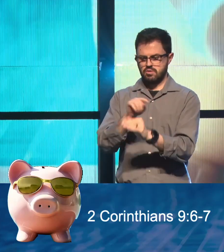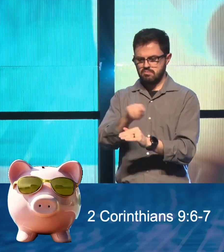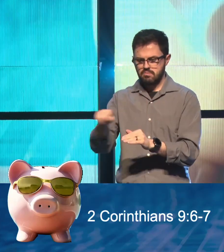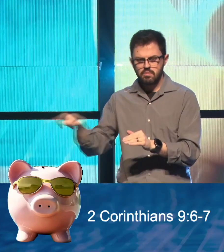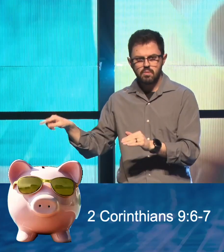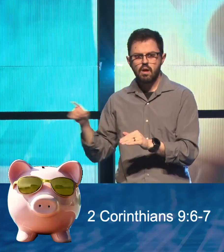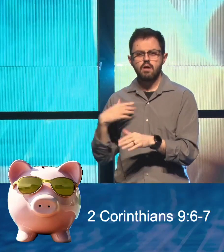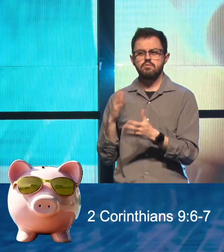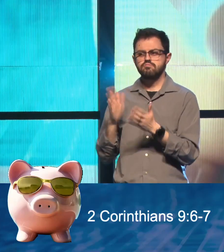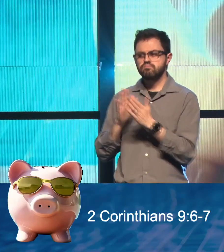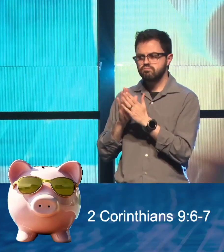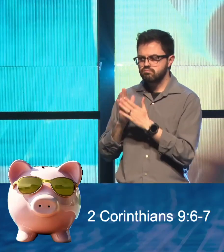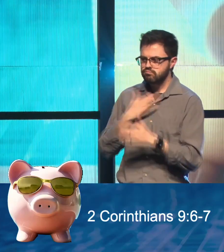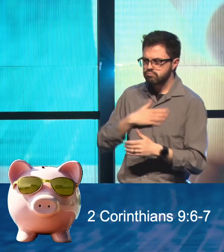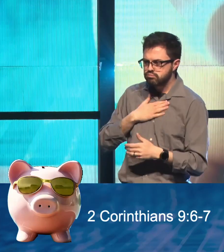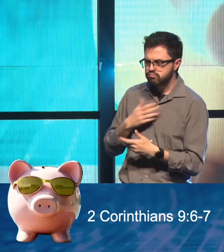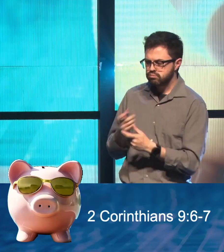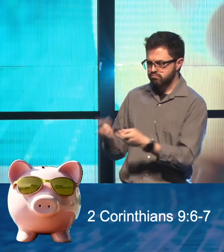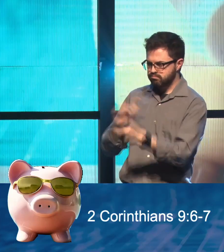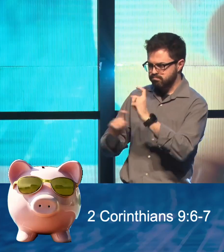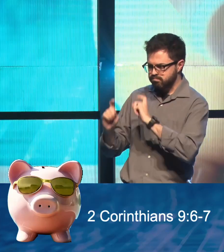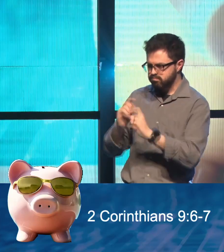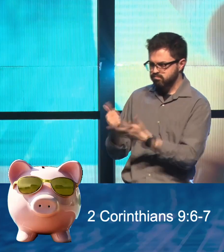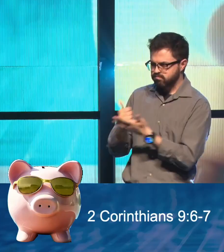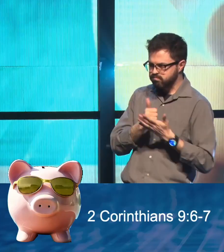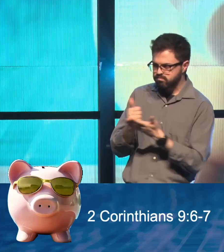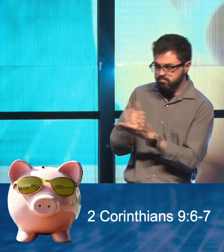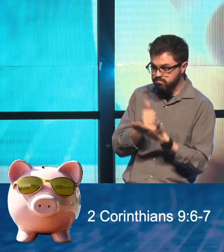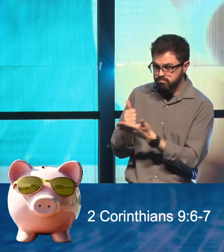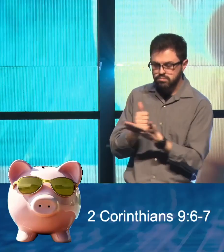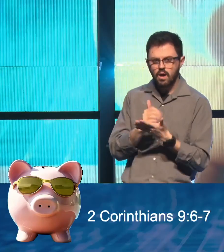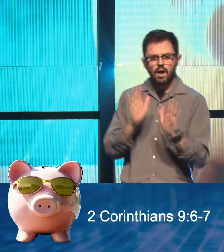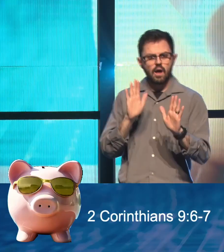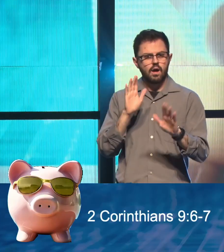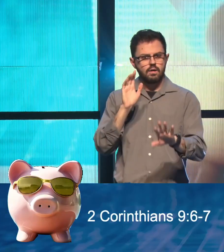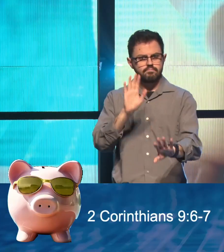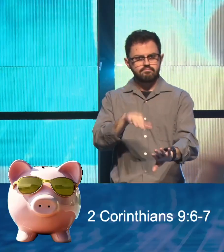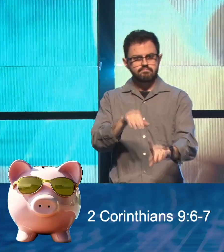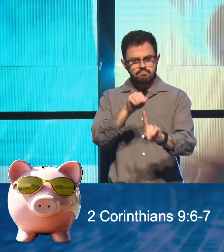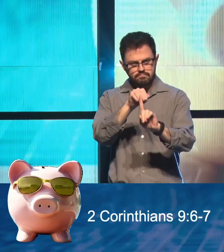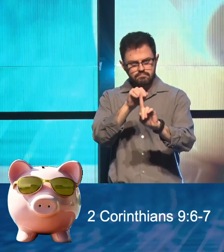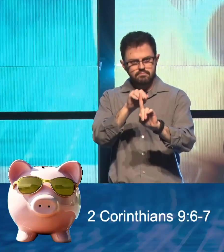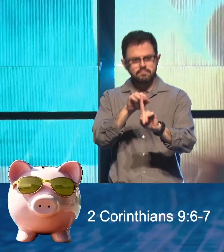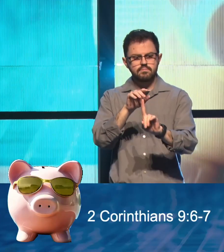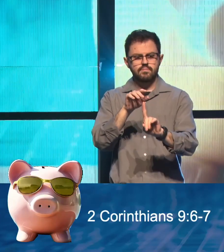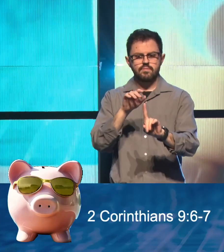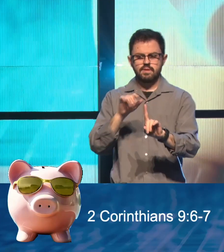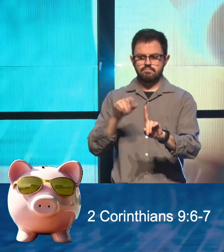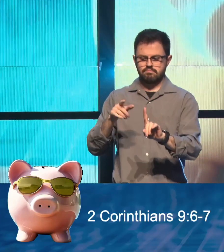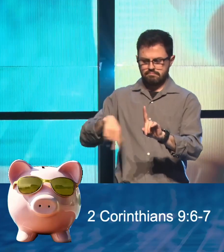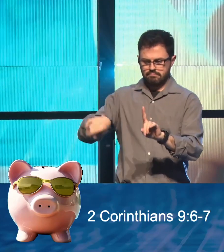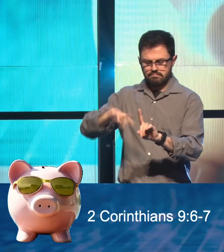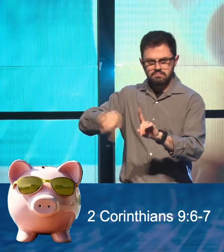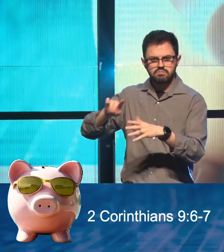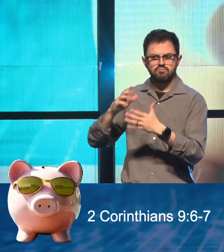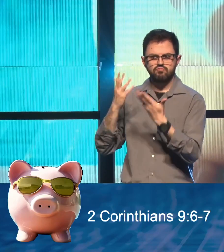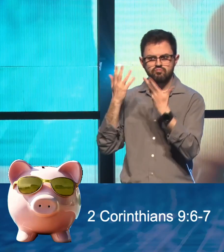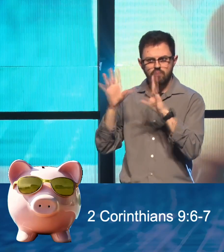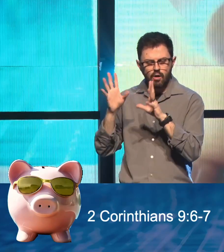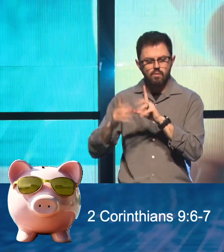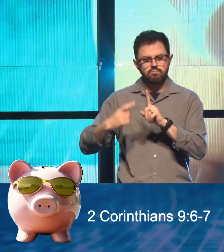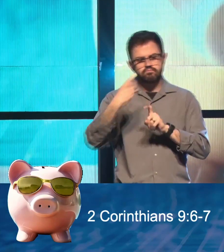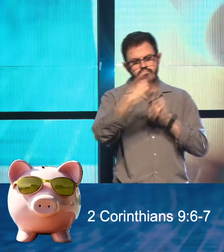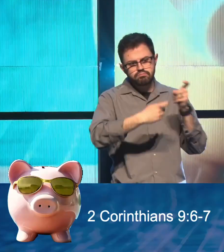help them. Now, you got to remember, these folks were they were already still giving to the temple. They were already giving their